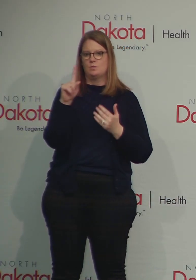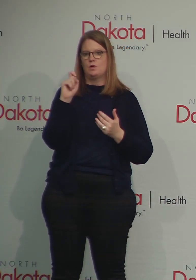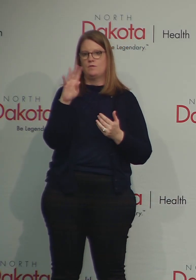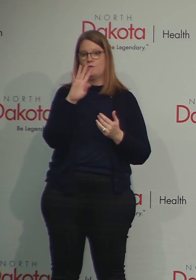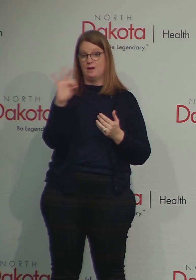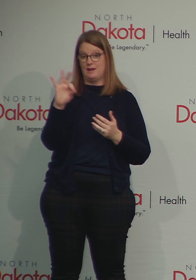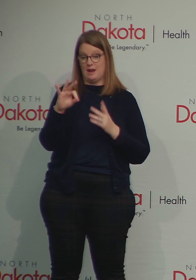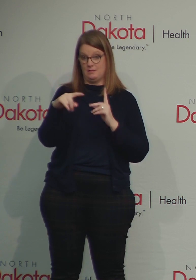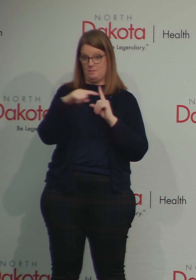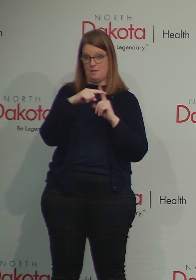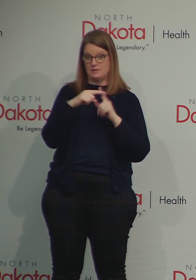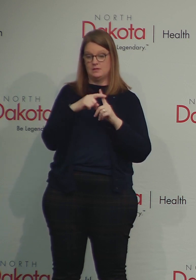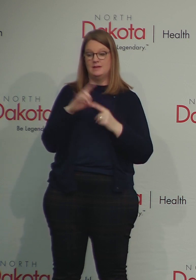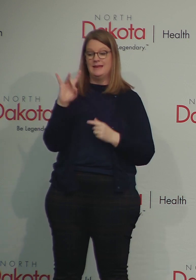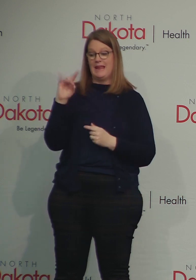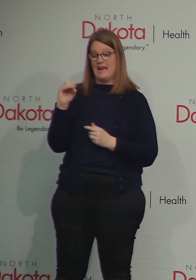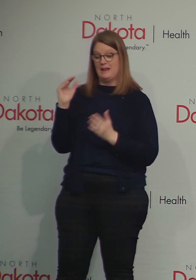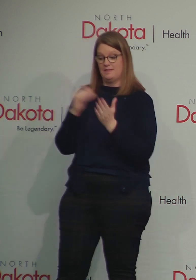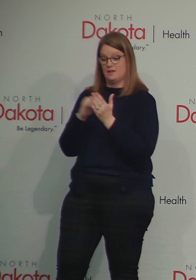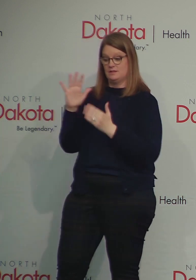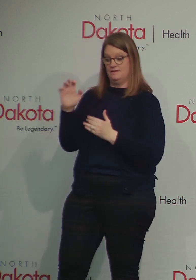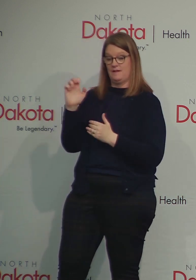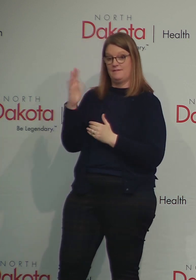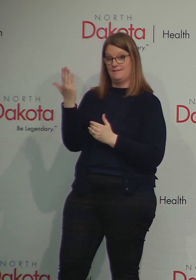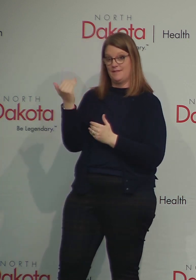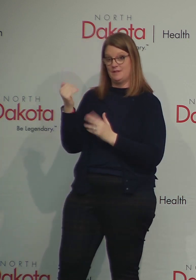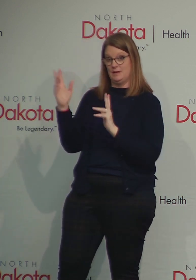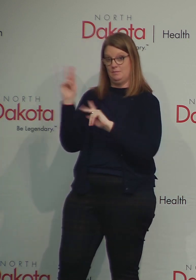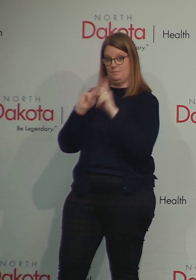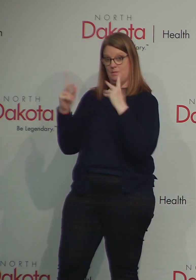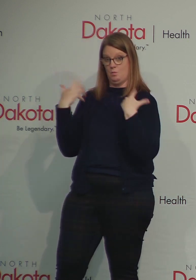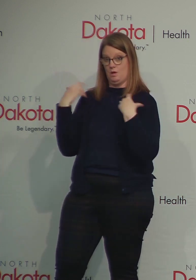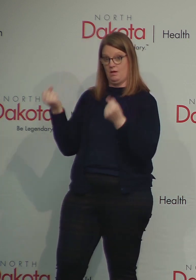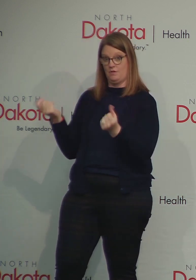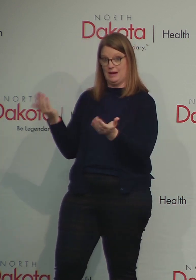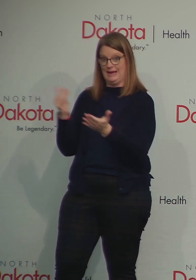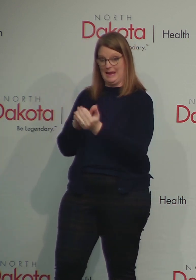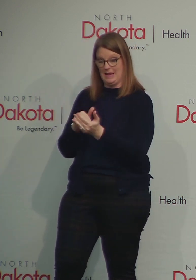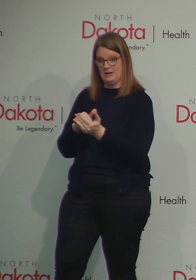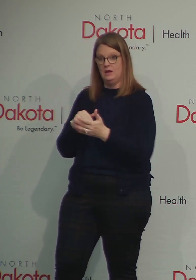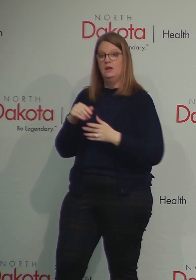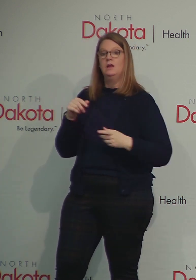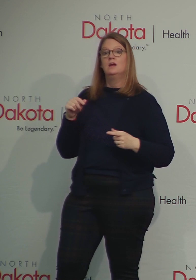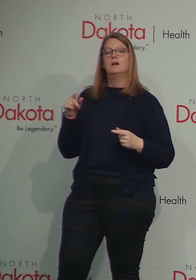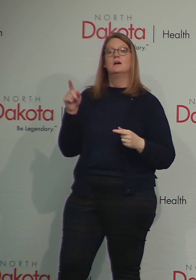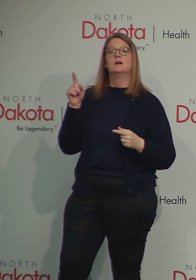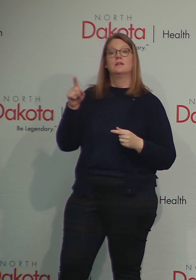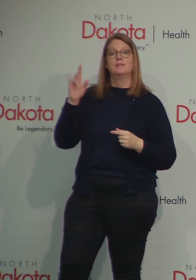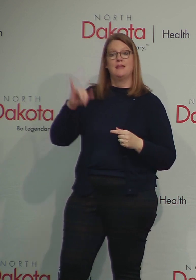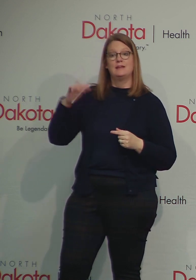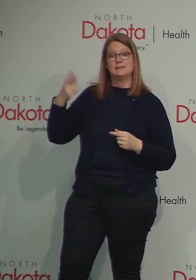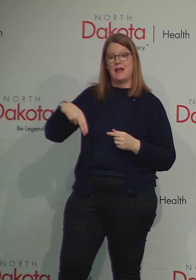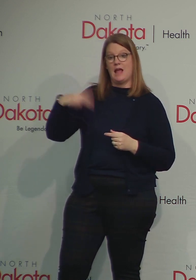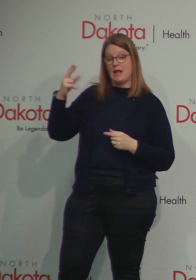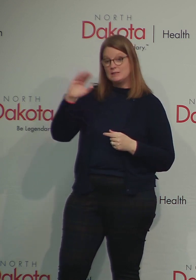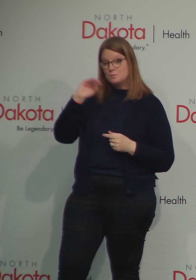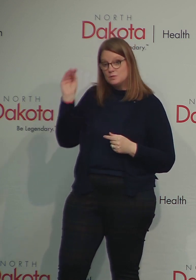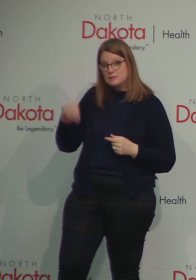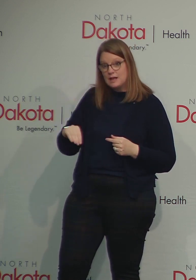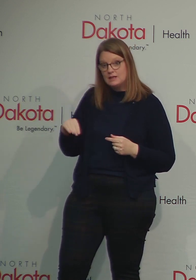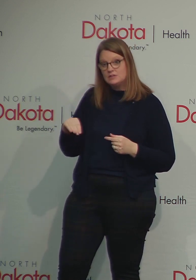86,149 positives, we've seen 80,515 individuals recover. That is the highest percentage